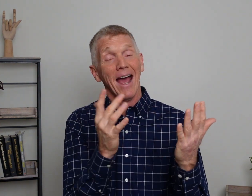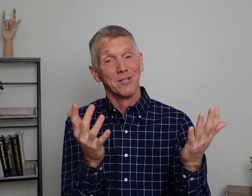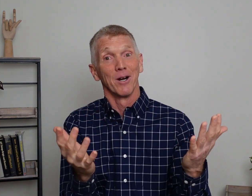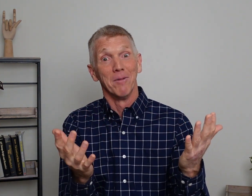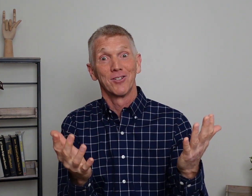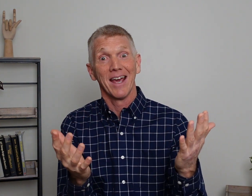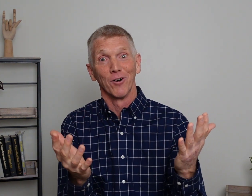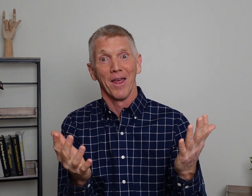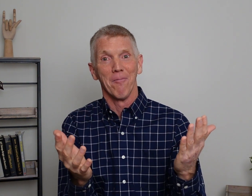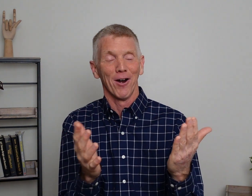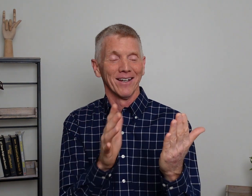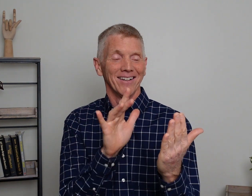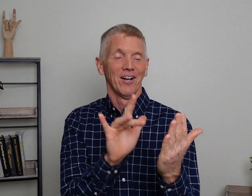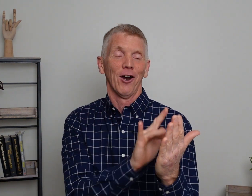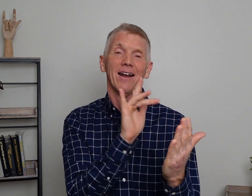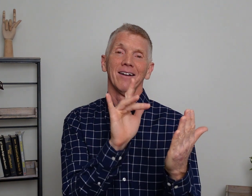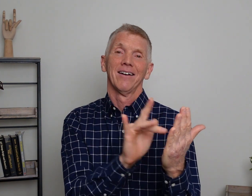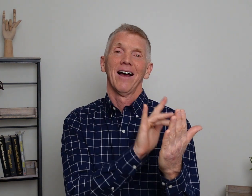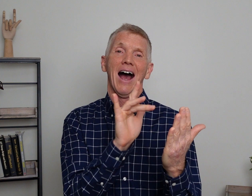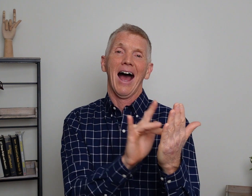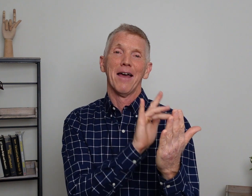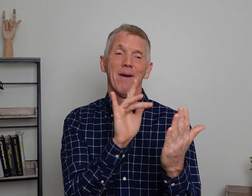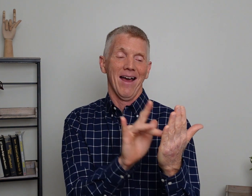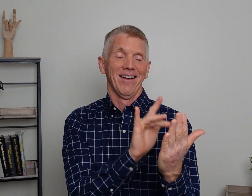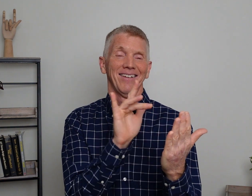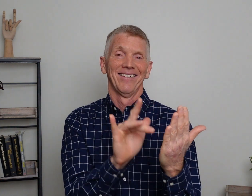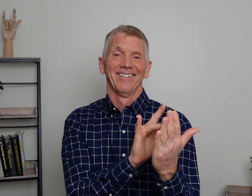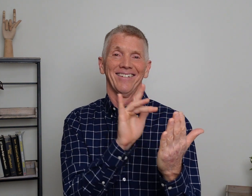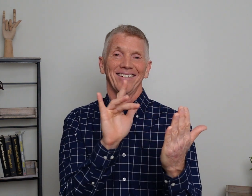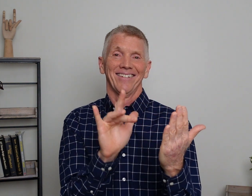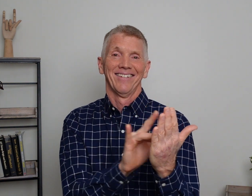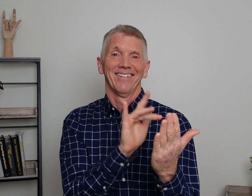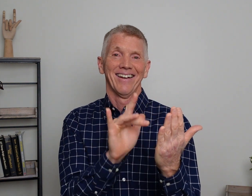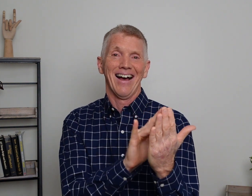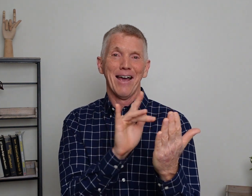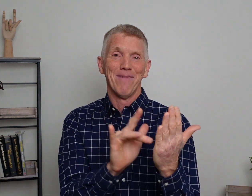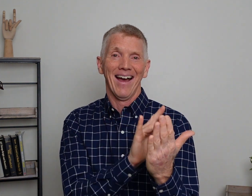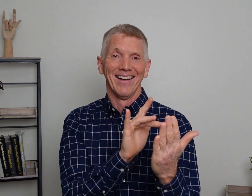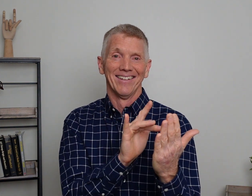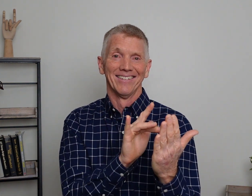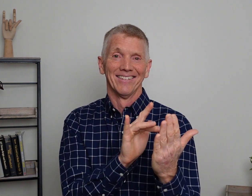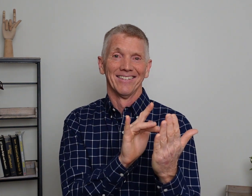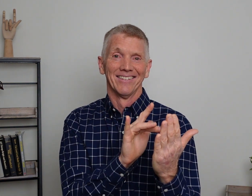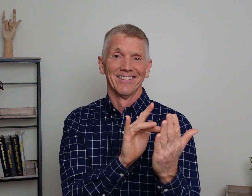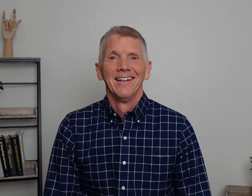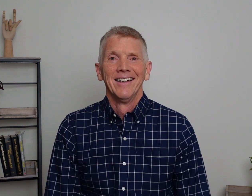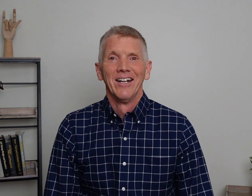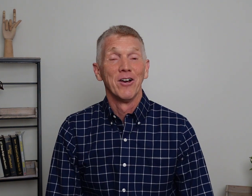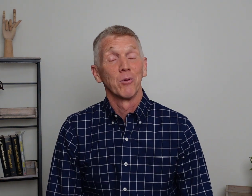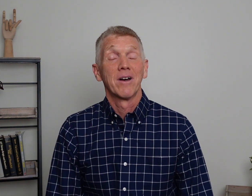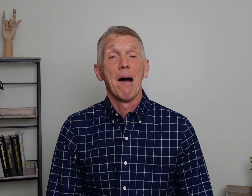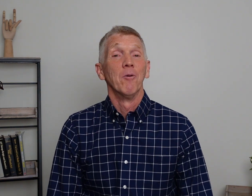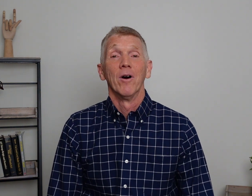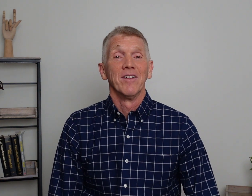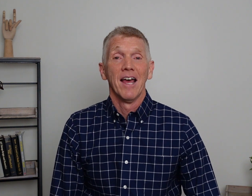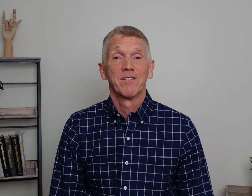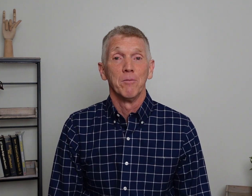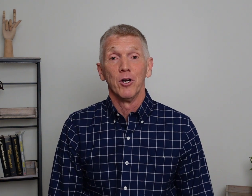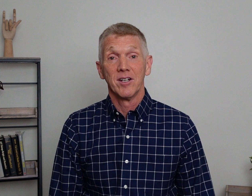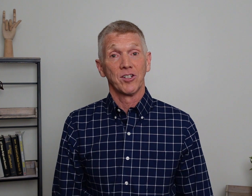pretty much taken over that market, right? iPad. iPad. Now here's a real common one in the deaf community, to